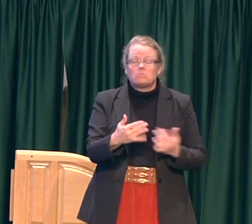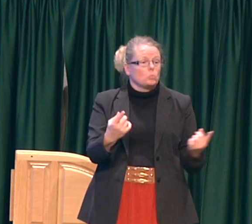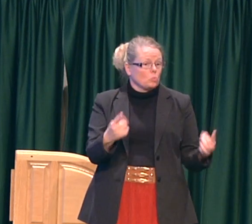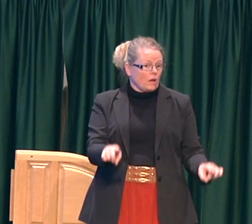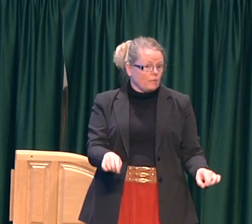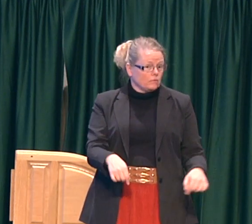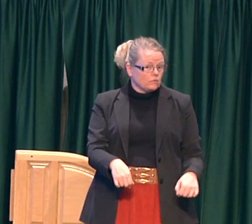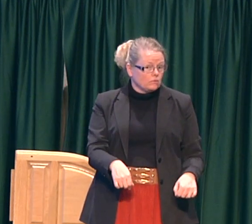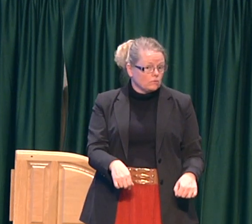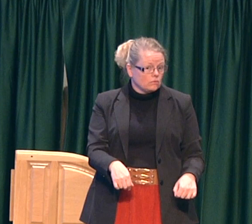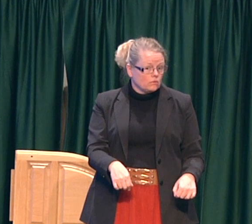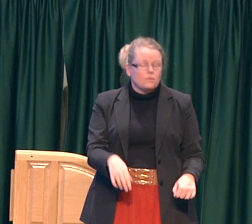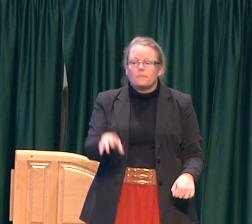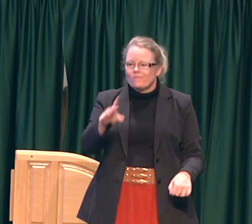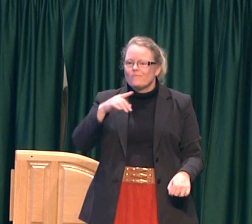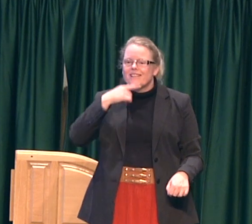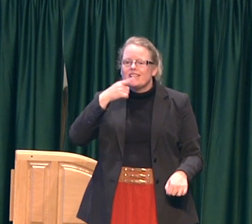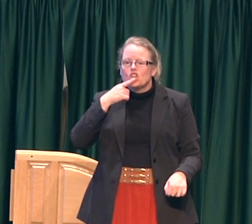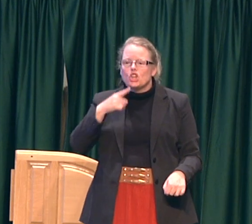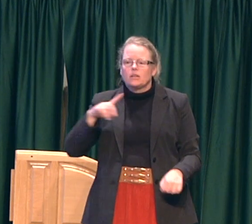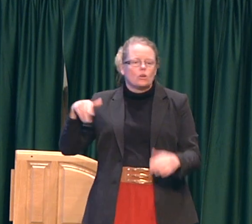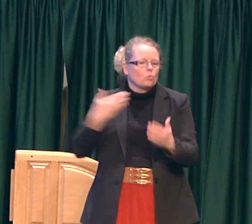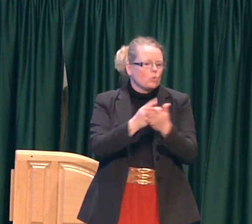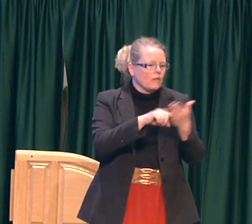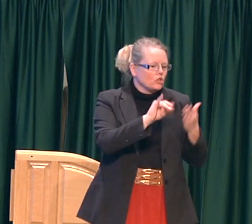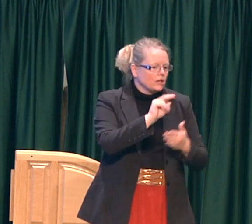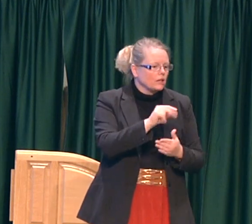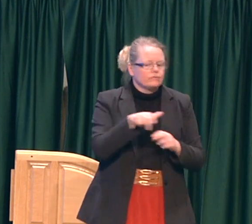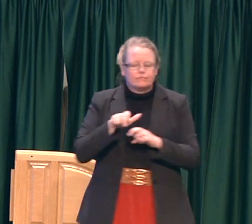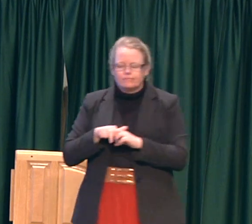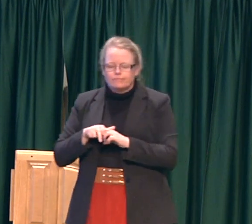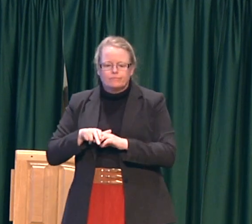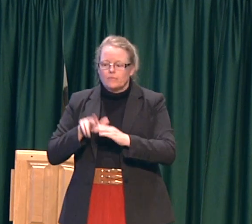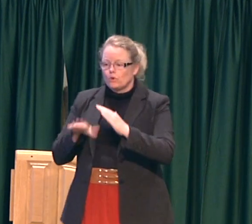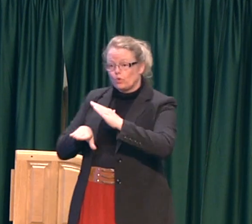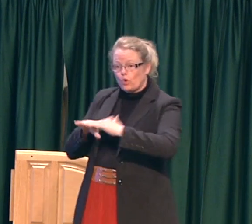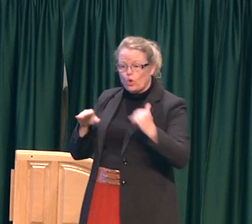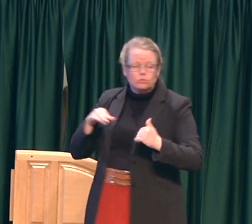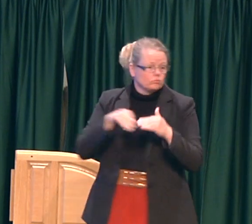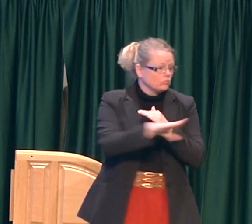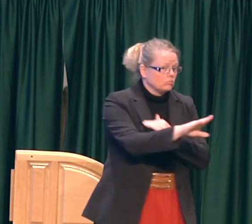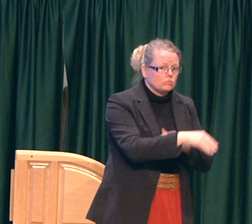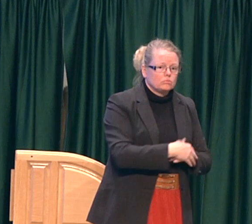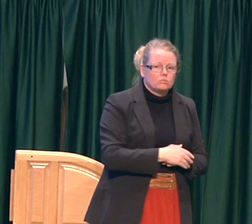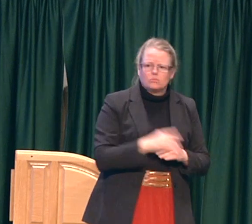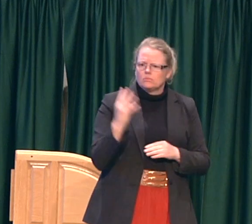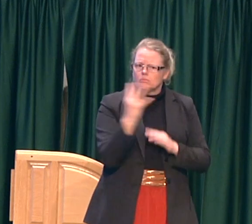So while that deaf patient is waiting in the waiting room, there are other patients that arrive who are not